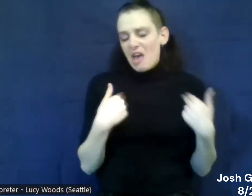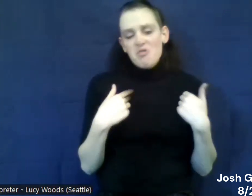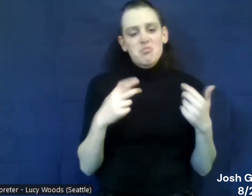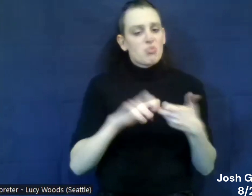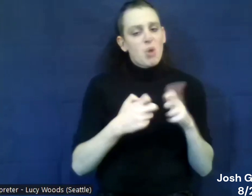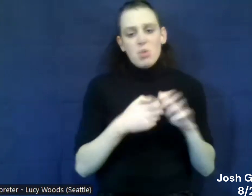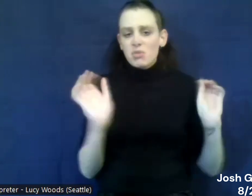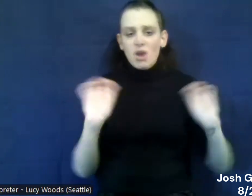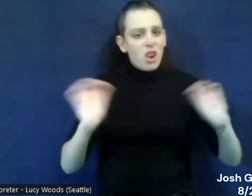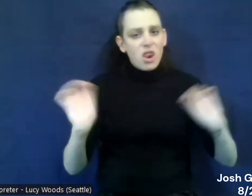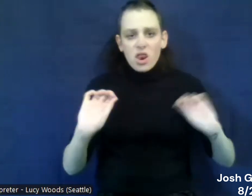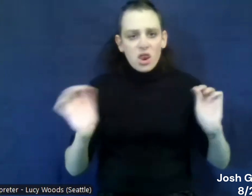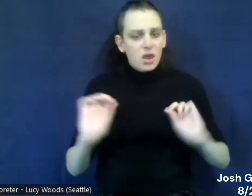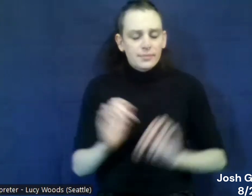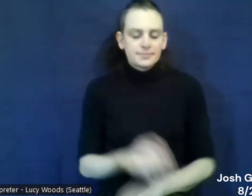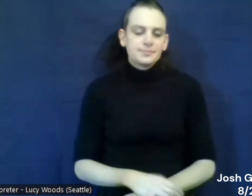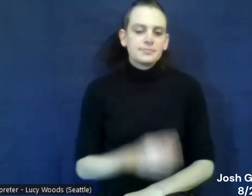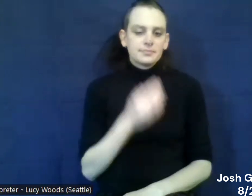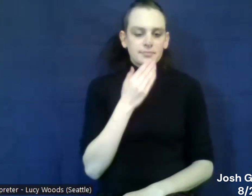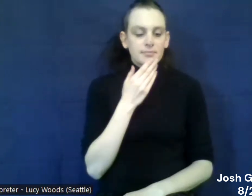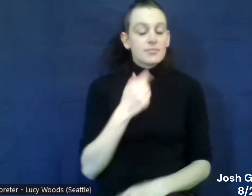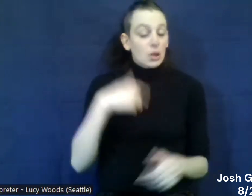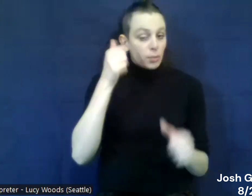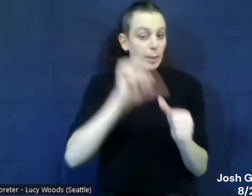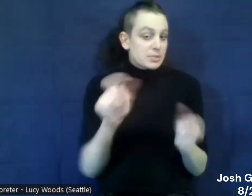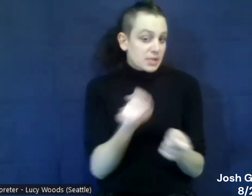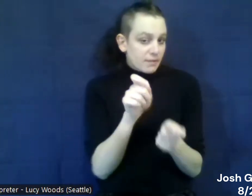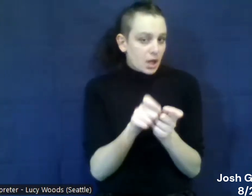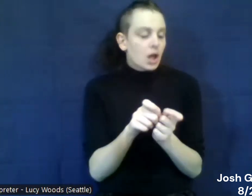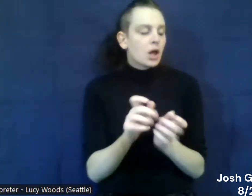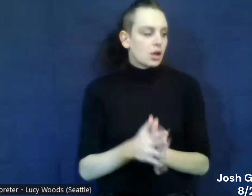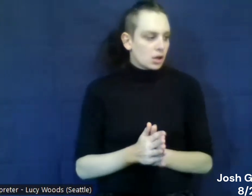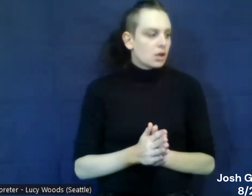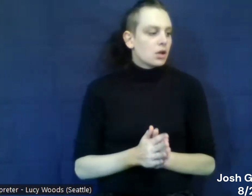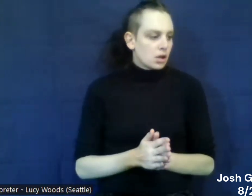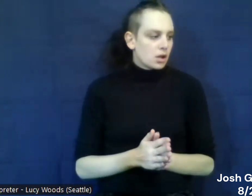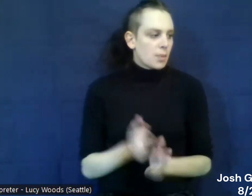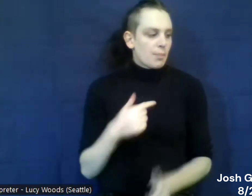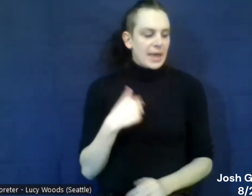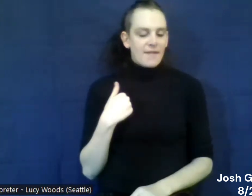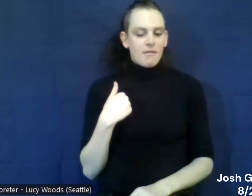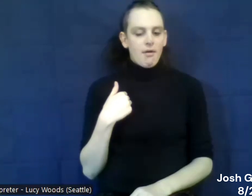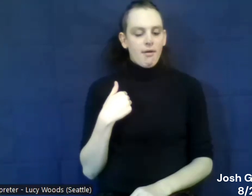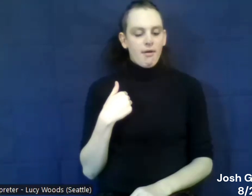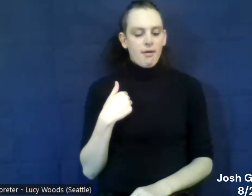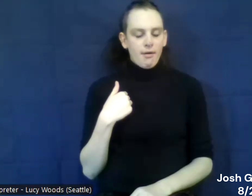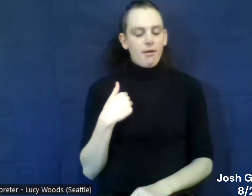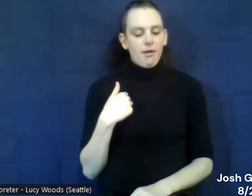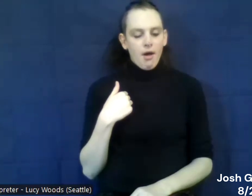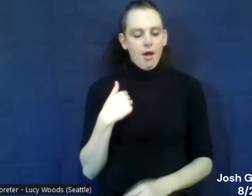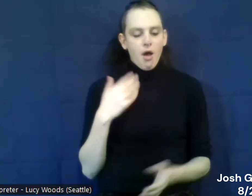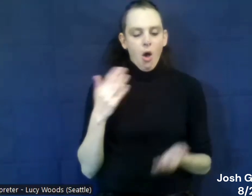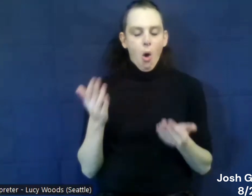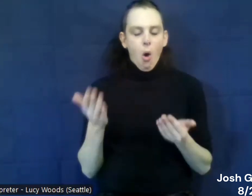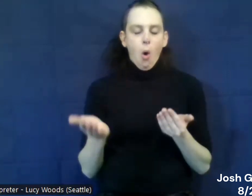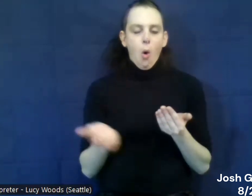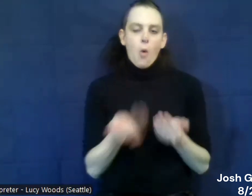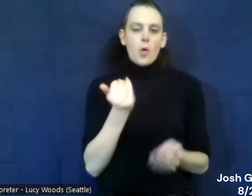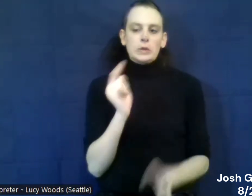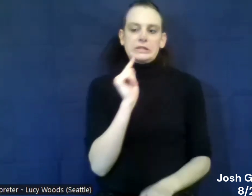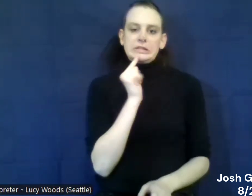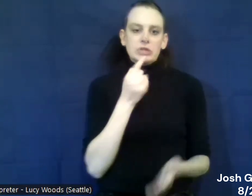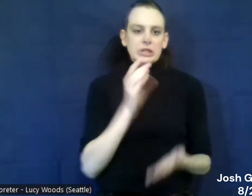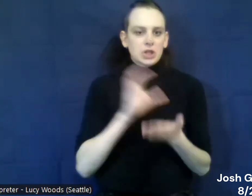Um, and I remember specifically, I had a really near miss when I was before I even finished college